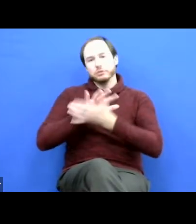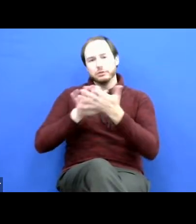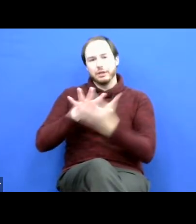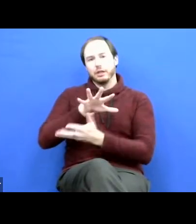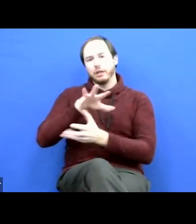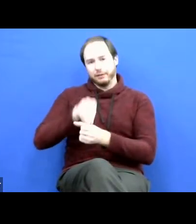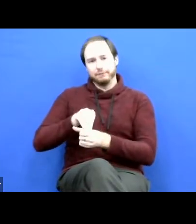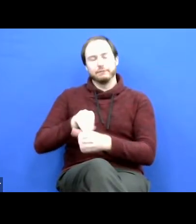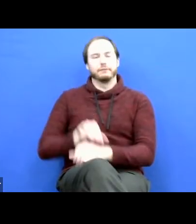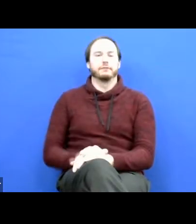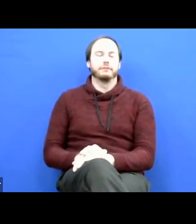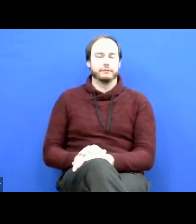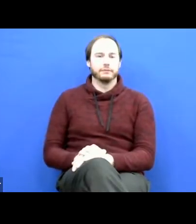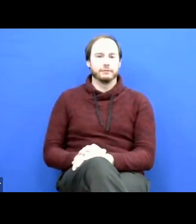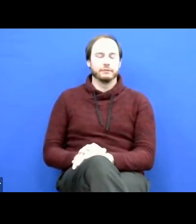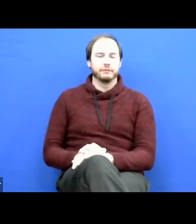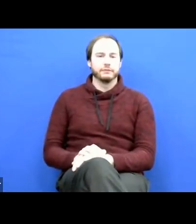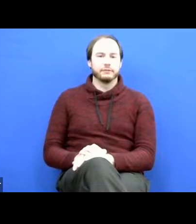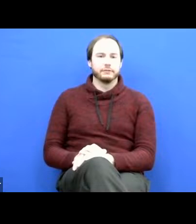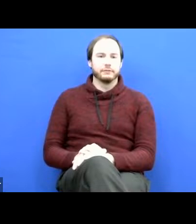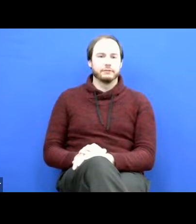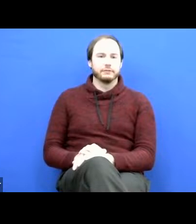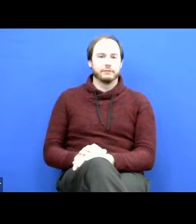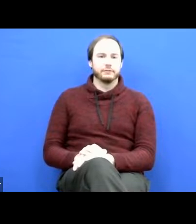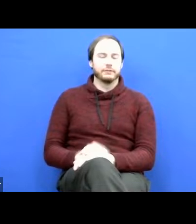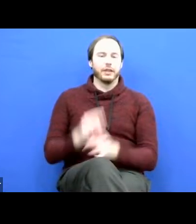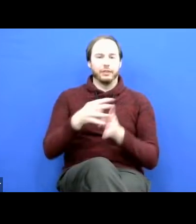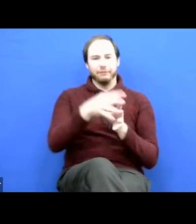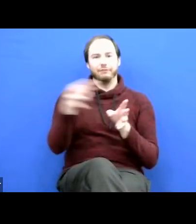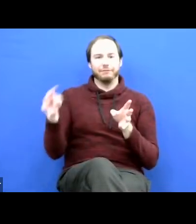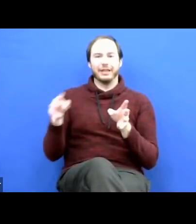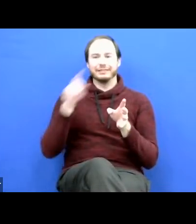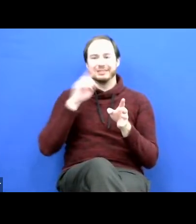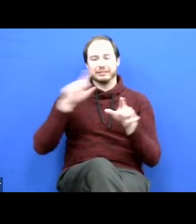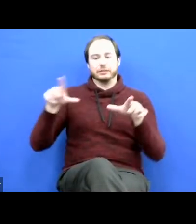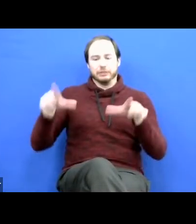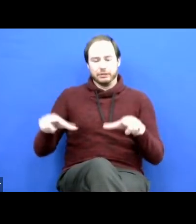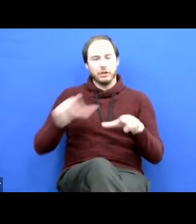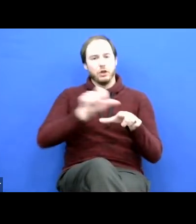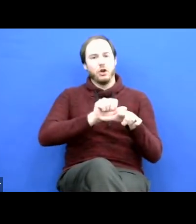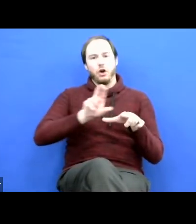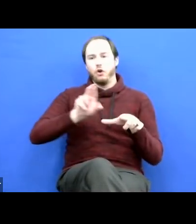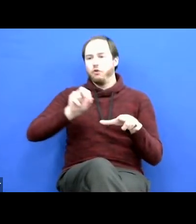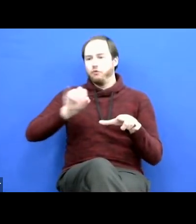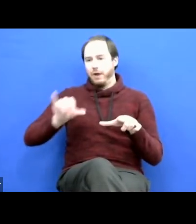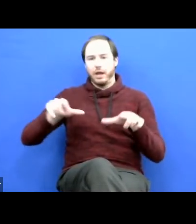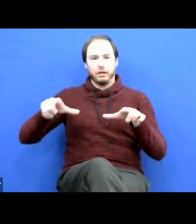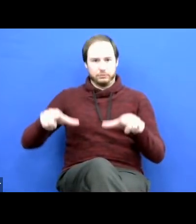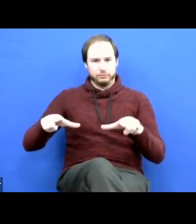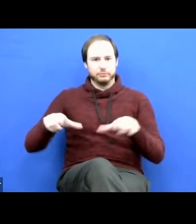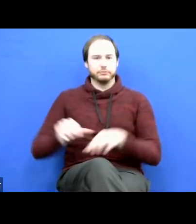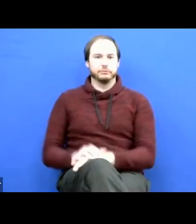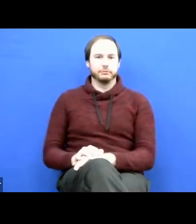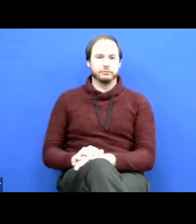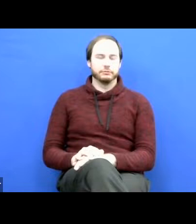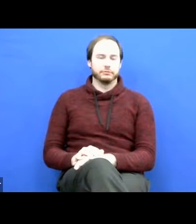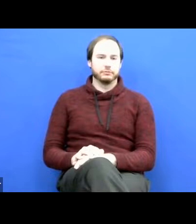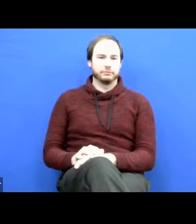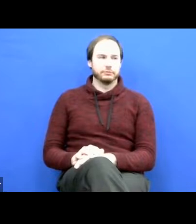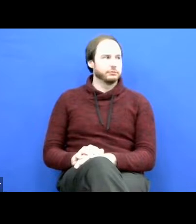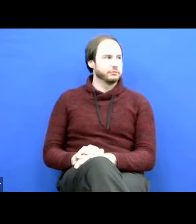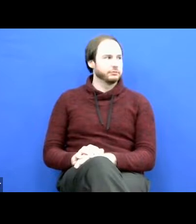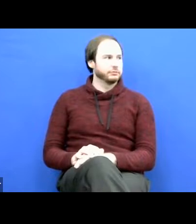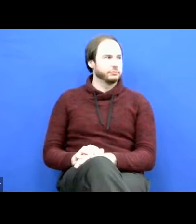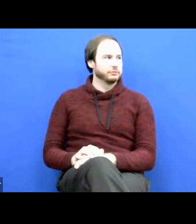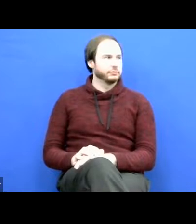inside that fence. The fence is what delineates the array as far as we're concerned from an acreage standpoint, everything else, so.